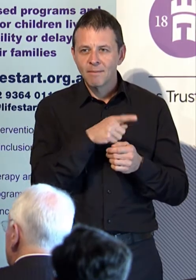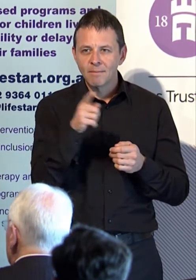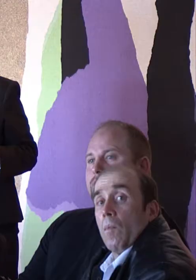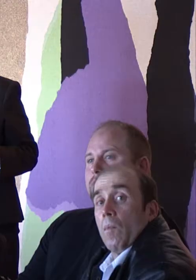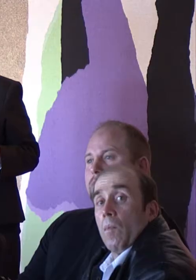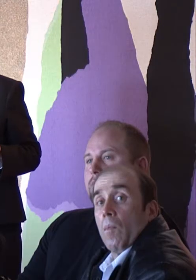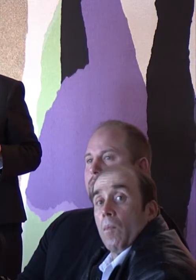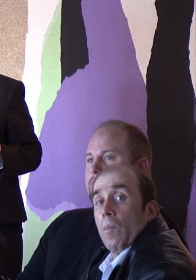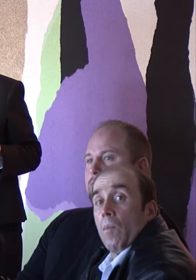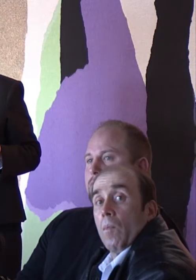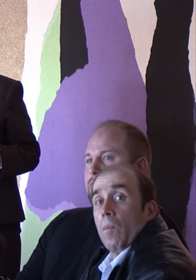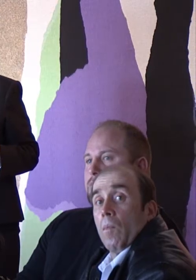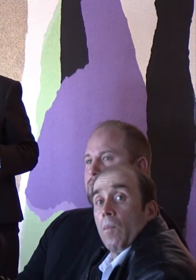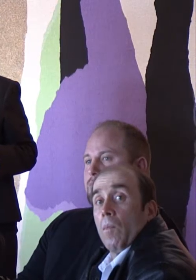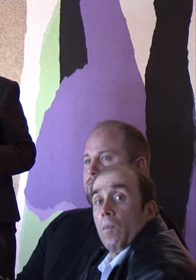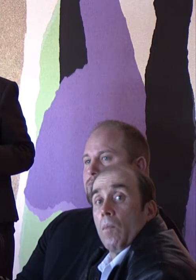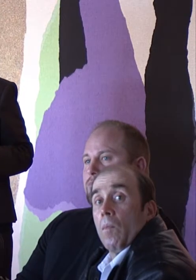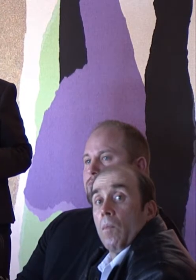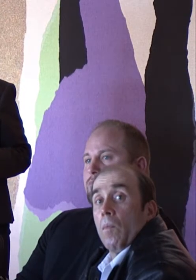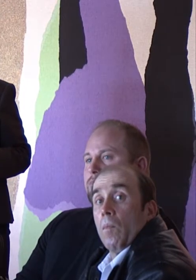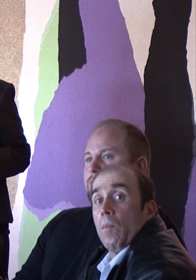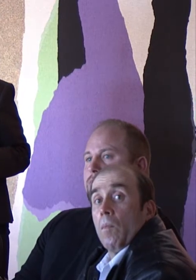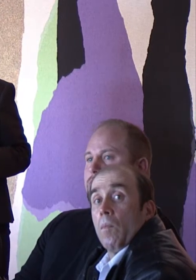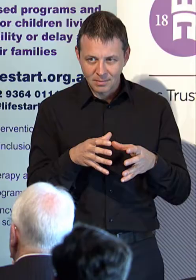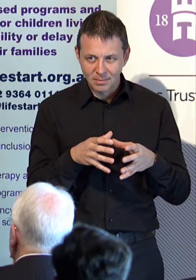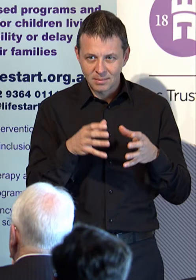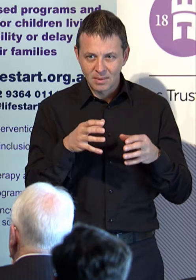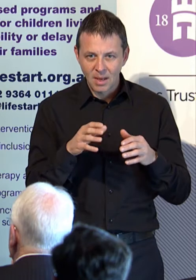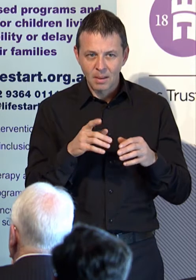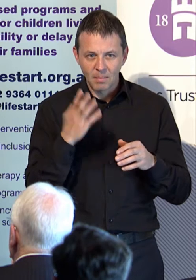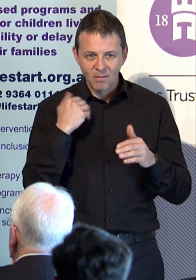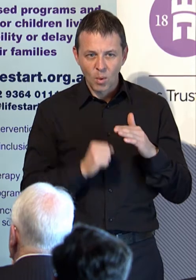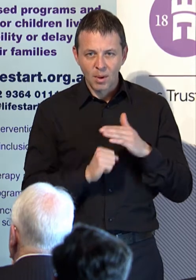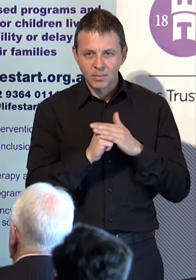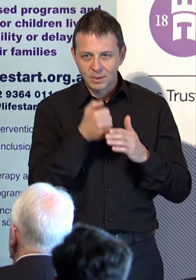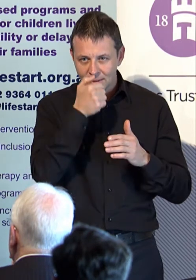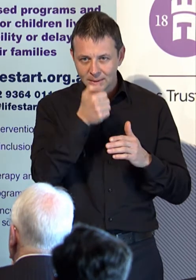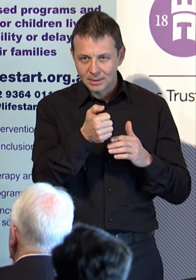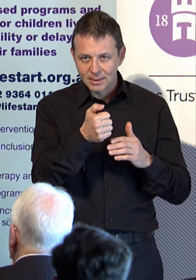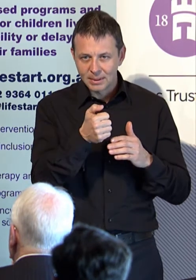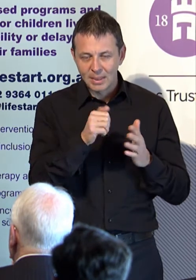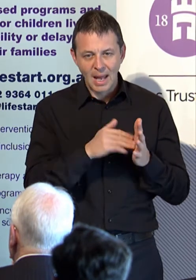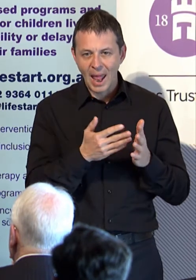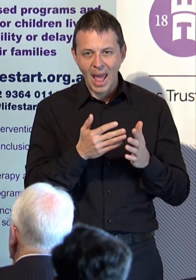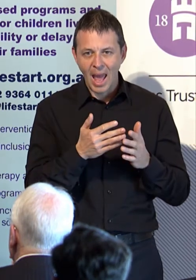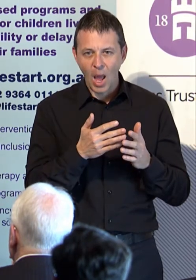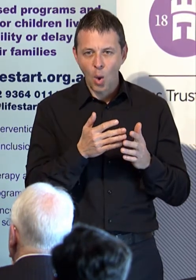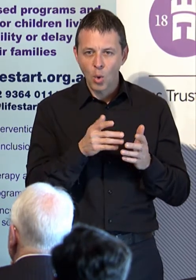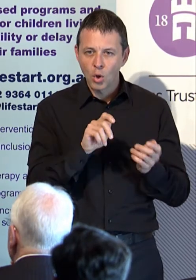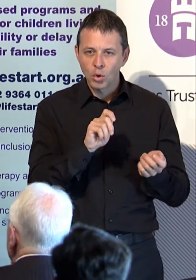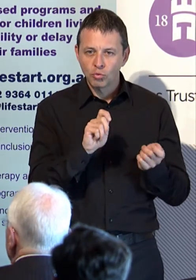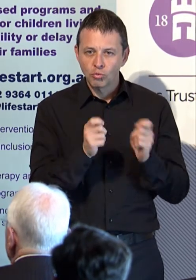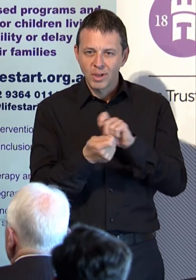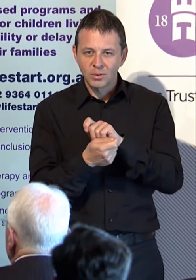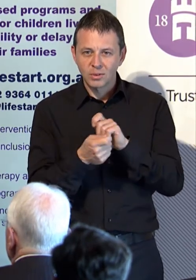suddenly it went from being just little kids up to the age of 6, and all of a sudden it was all life transition stages in